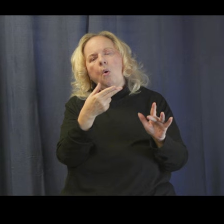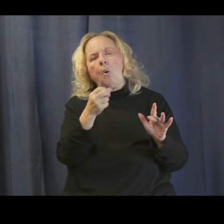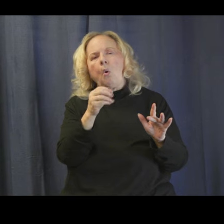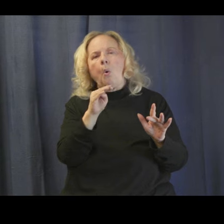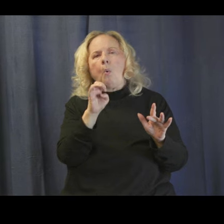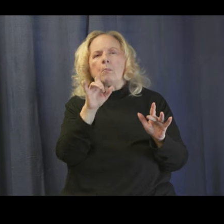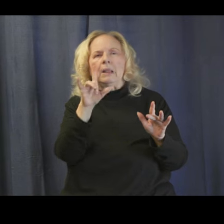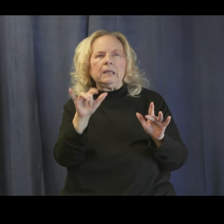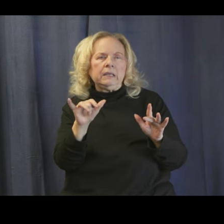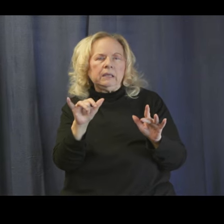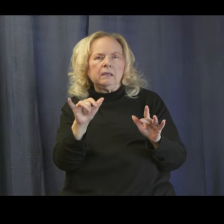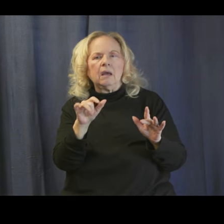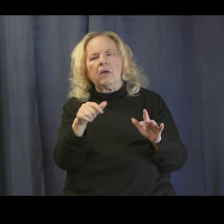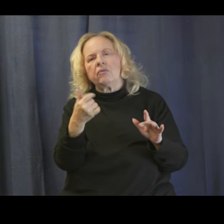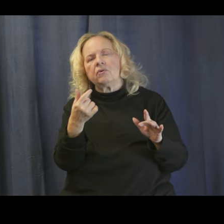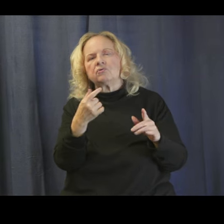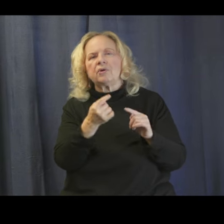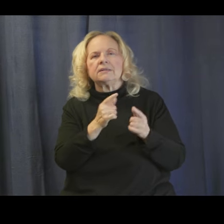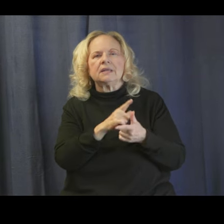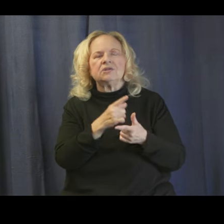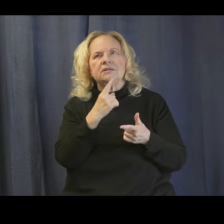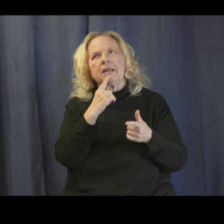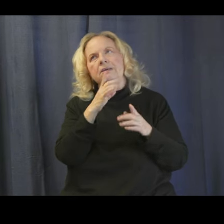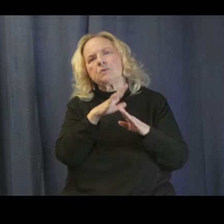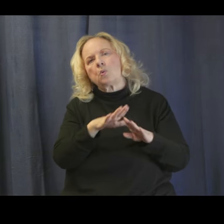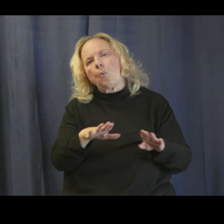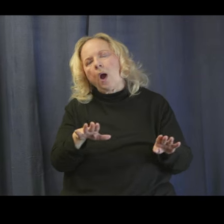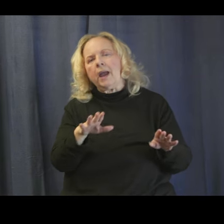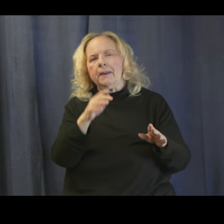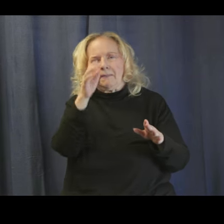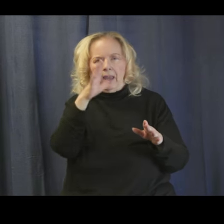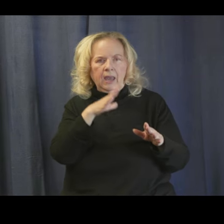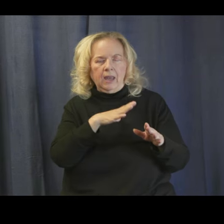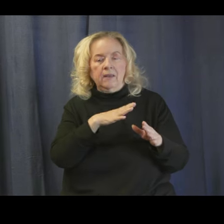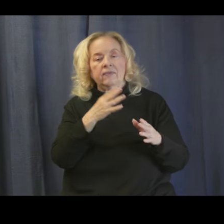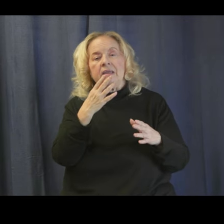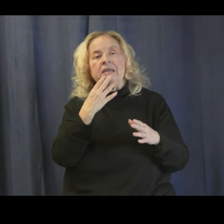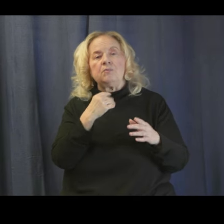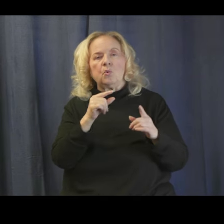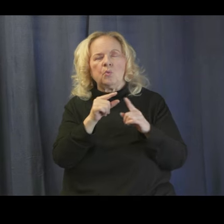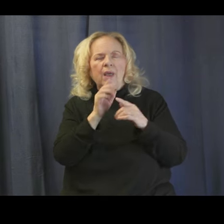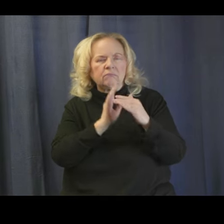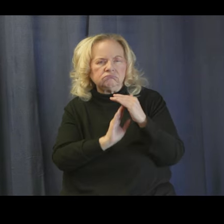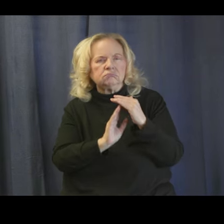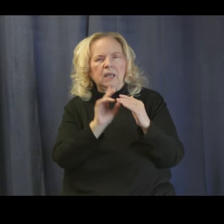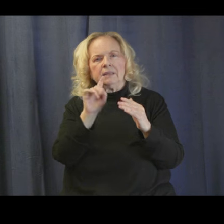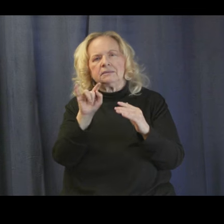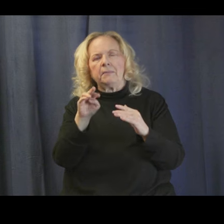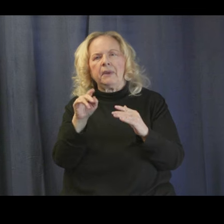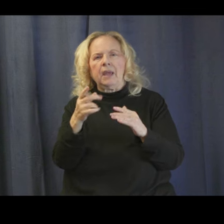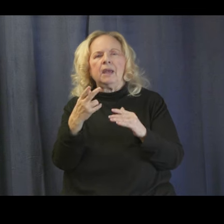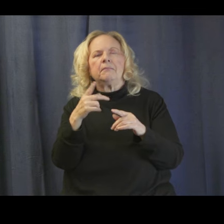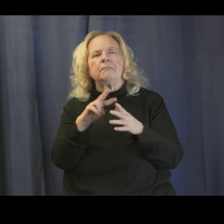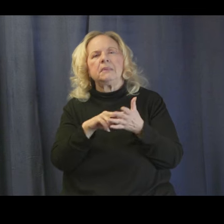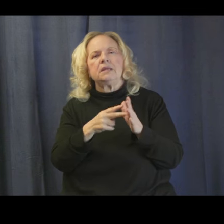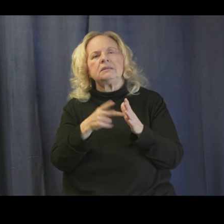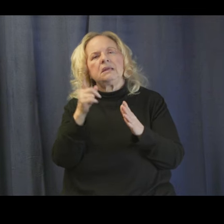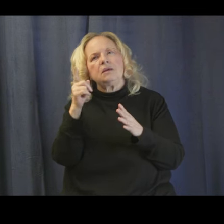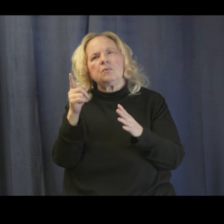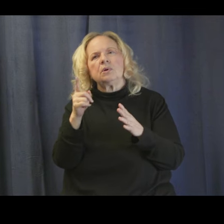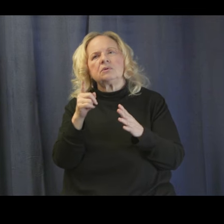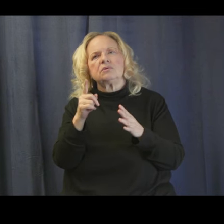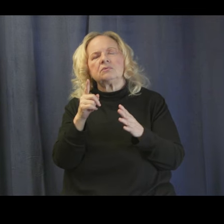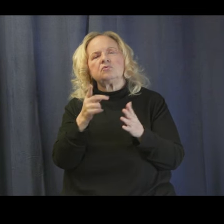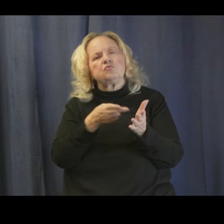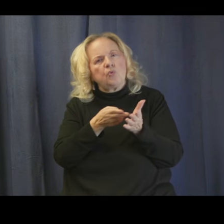man. Another translation says he was a quiet man. Well, the Hebrew word is tamei, and it means he